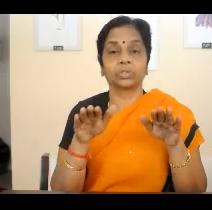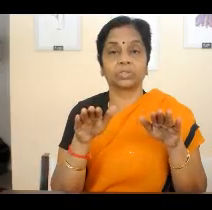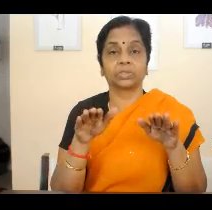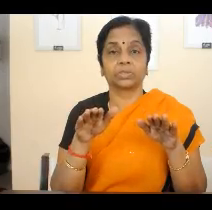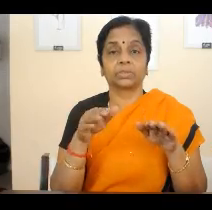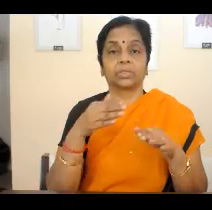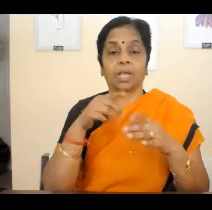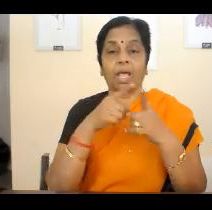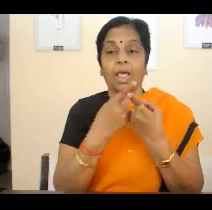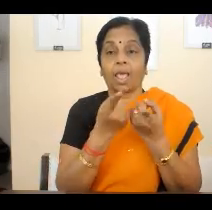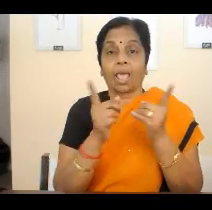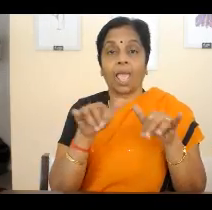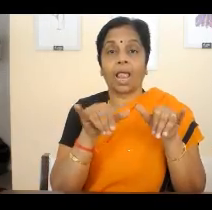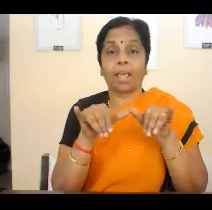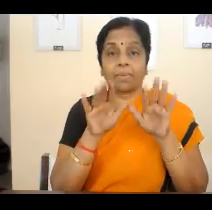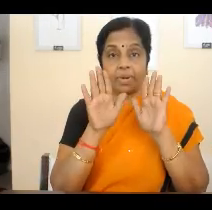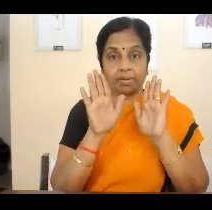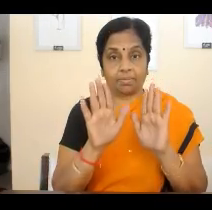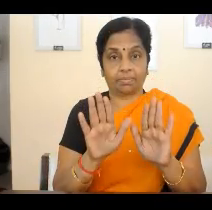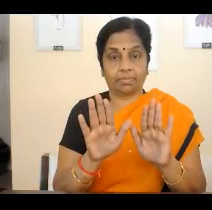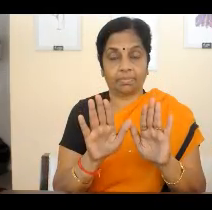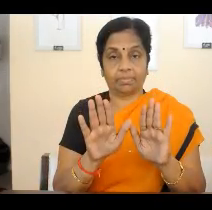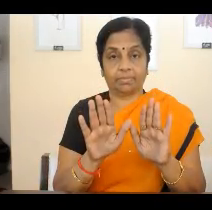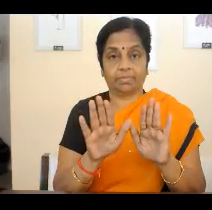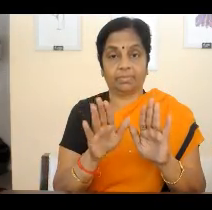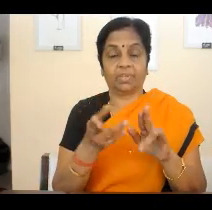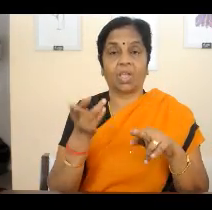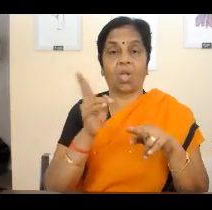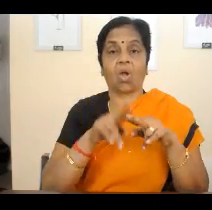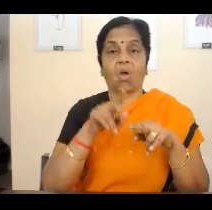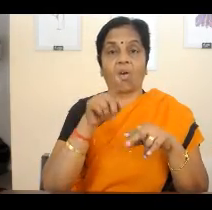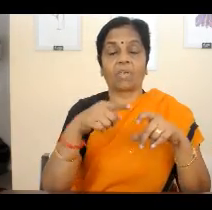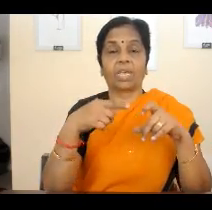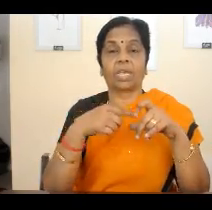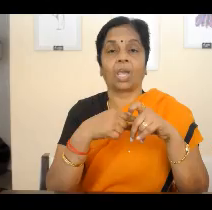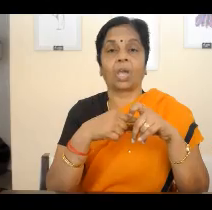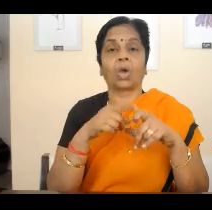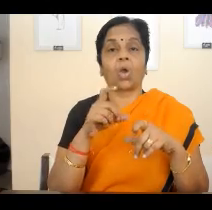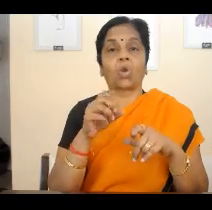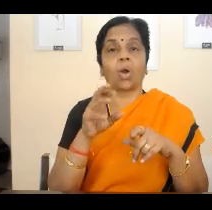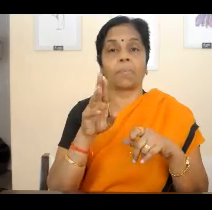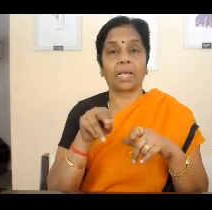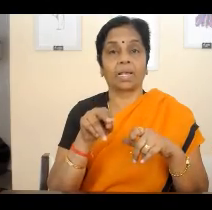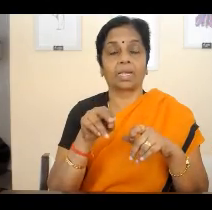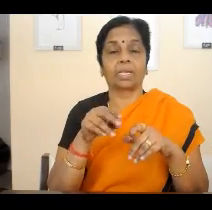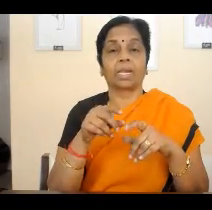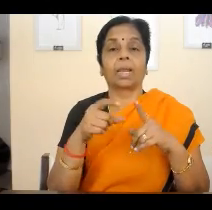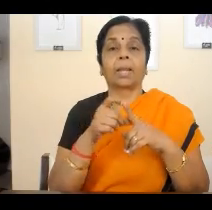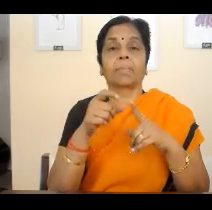within the limit of the economic capacity of the government,